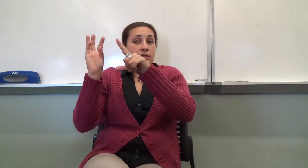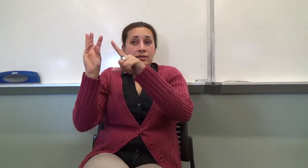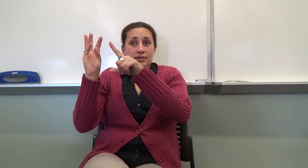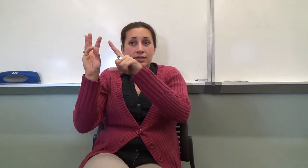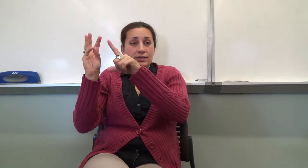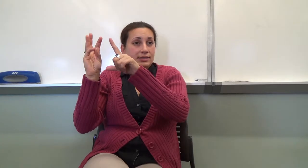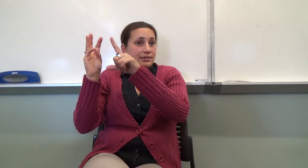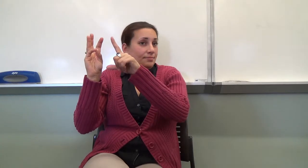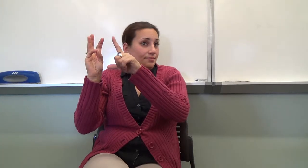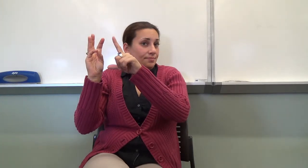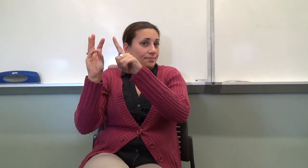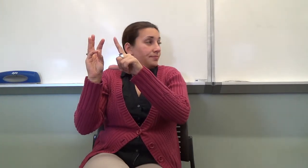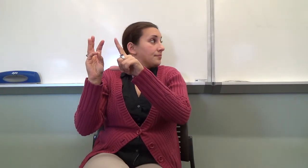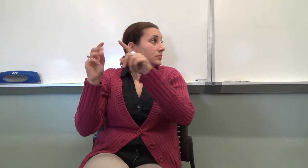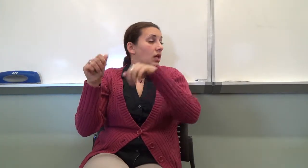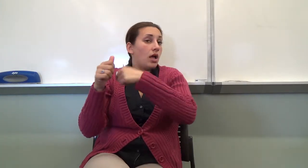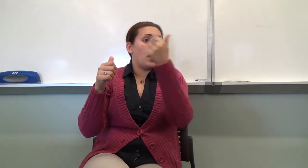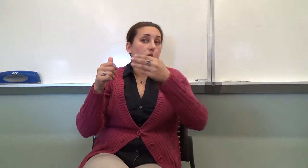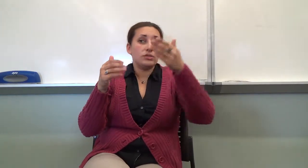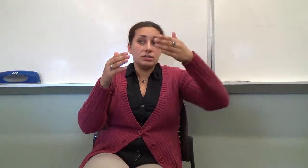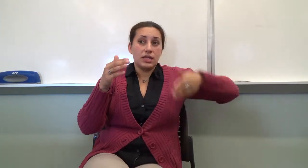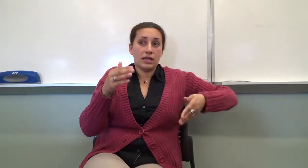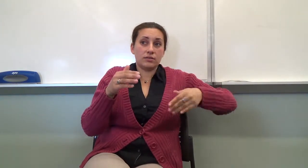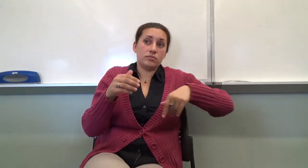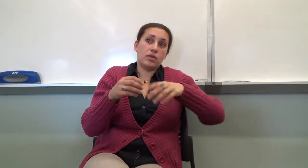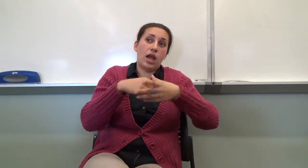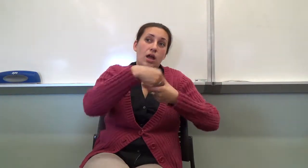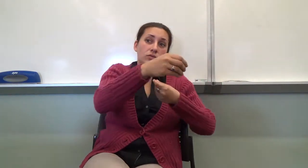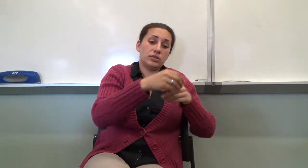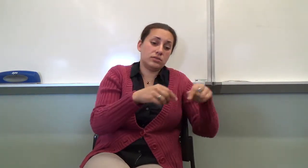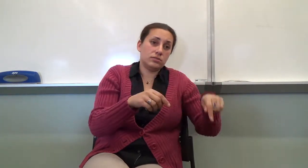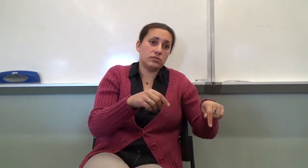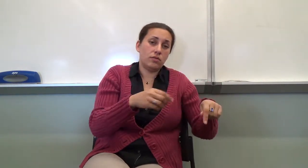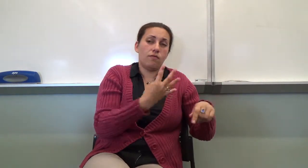other side of the transversal, but outside, would be 4.